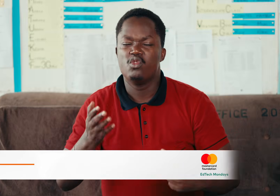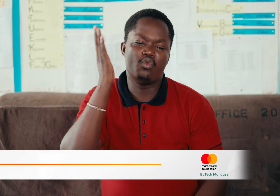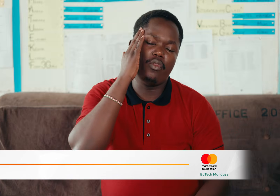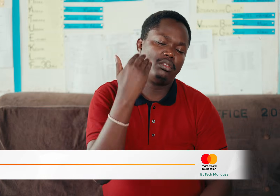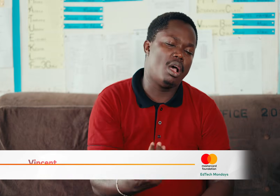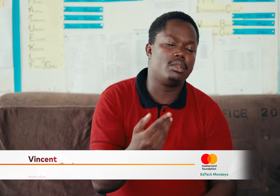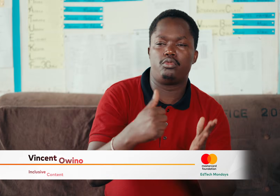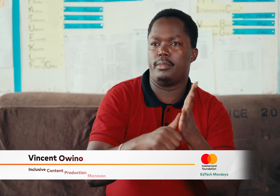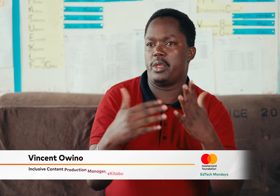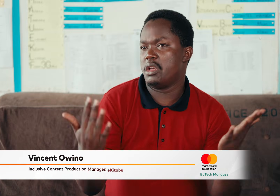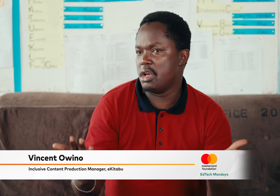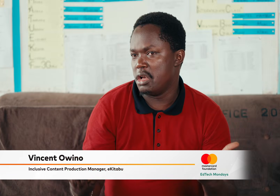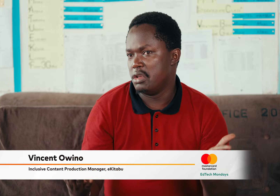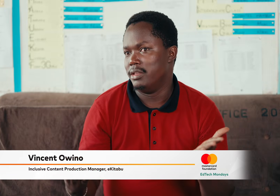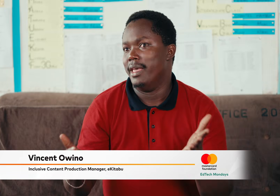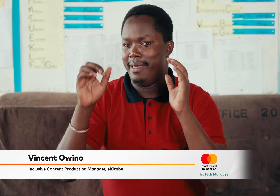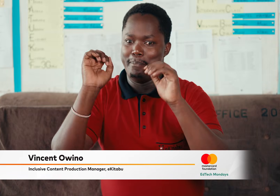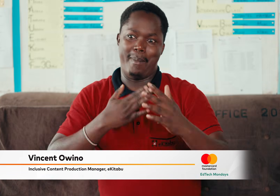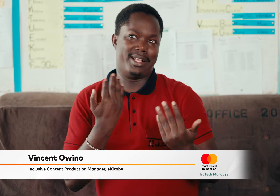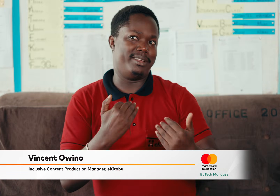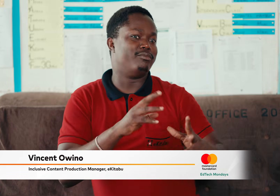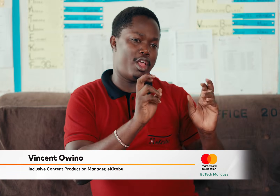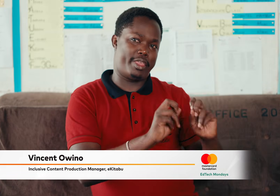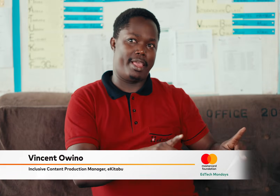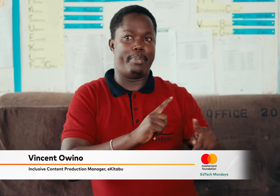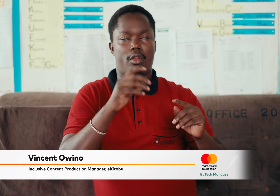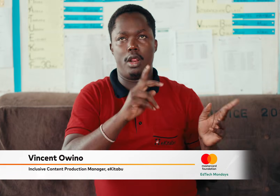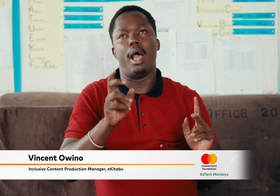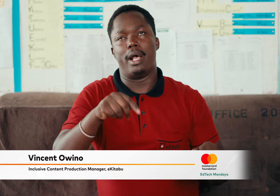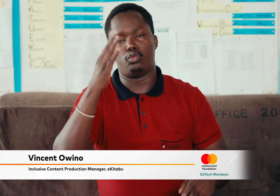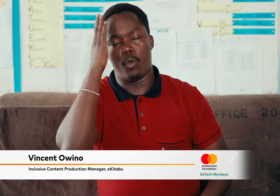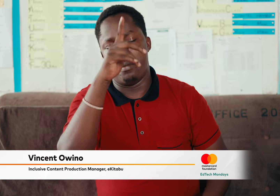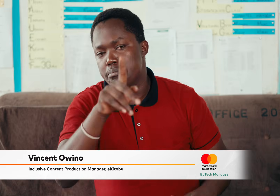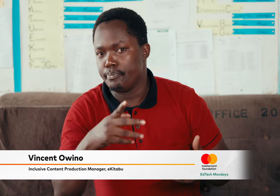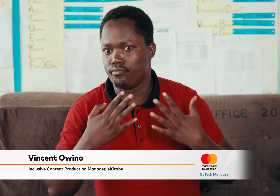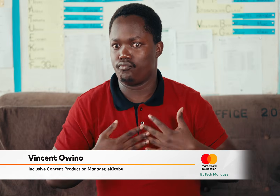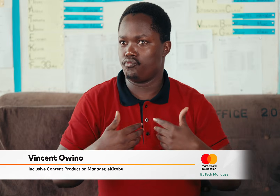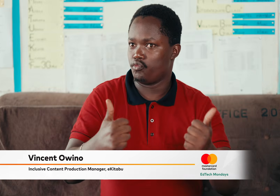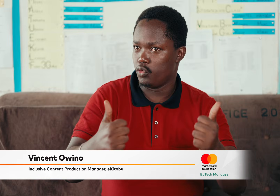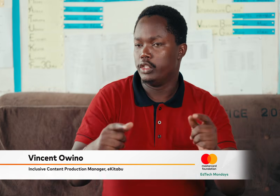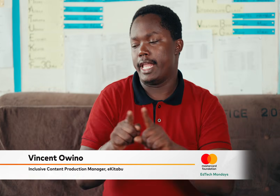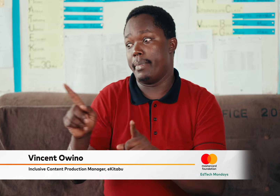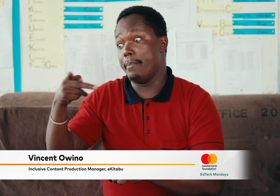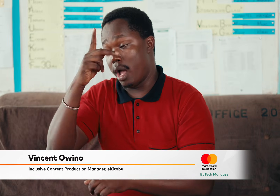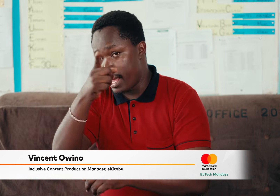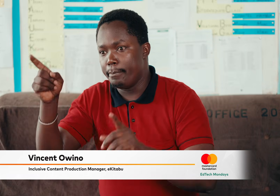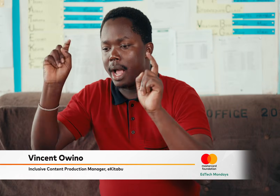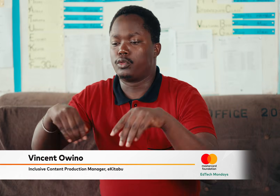take them to regular checkup so that you can know where the problem is. You may assume the child is okay, but you cannot really know until you